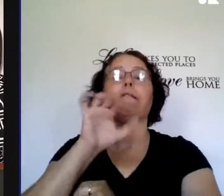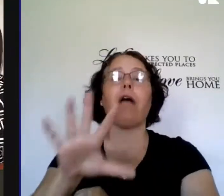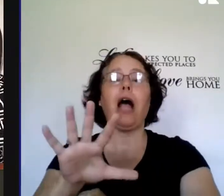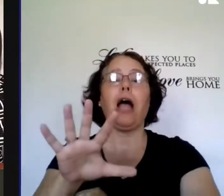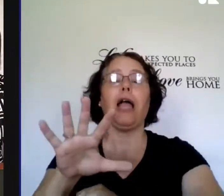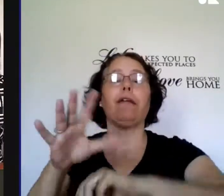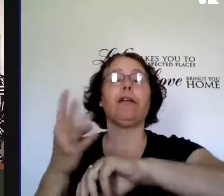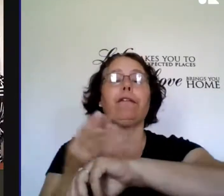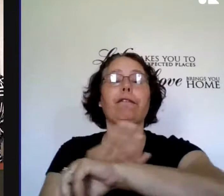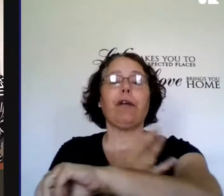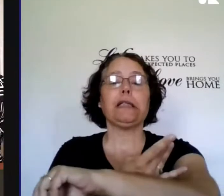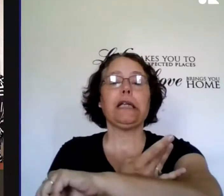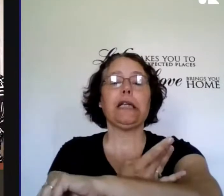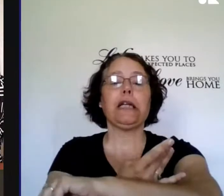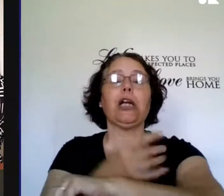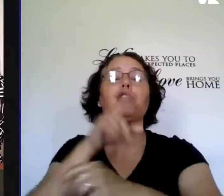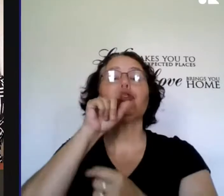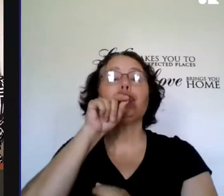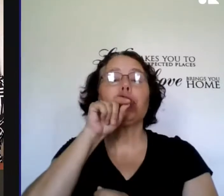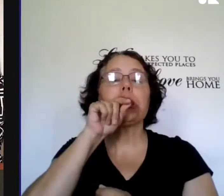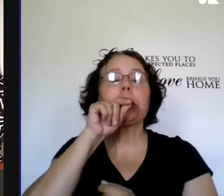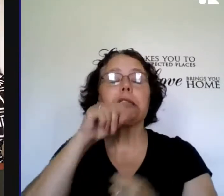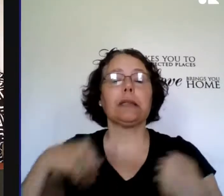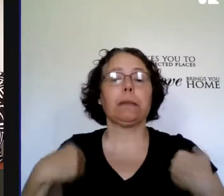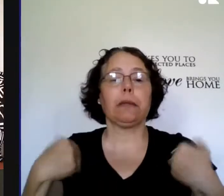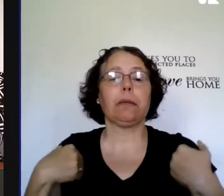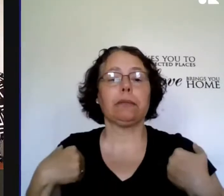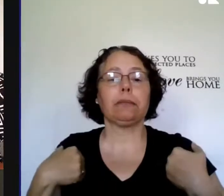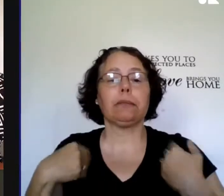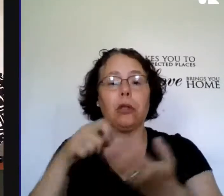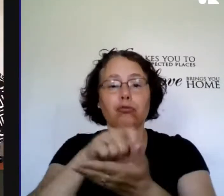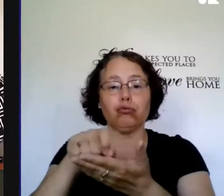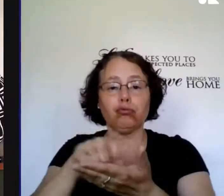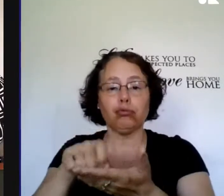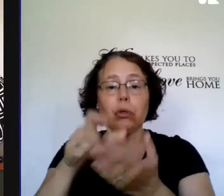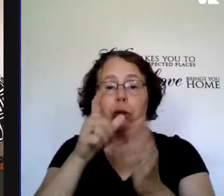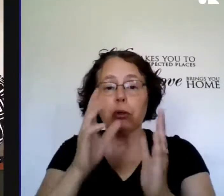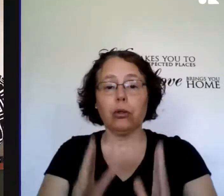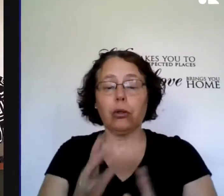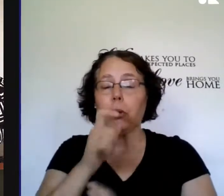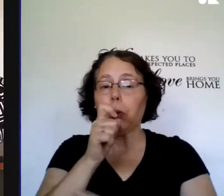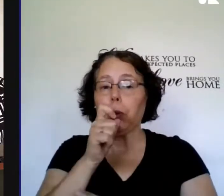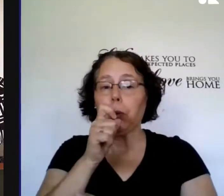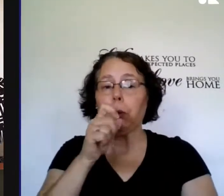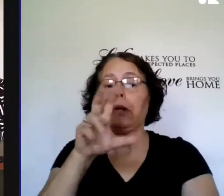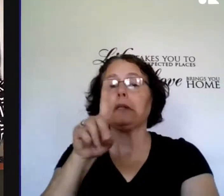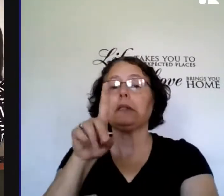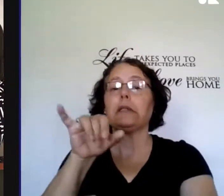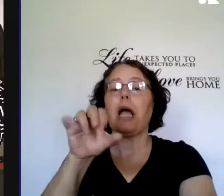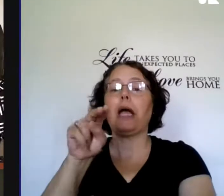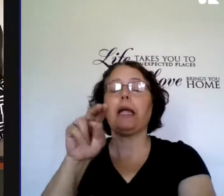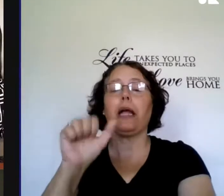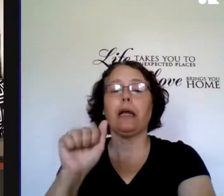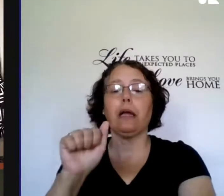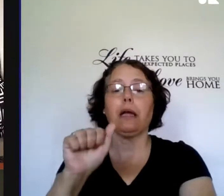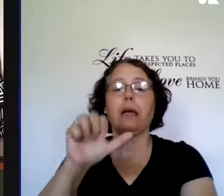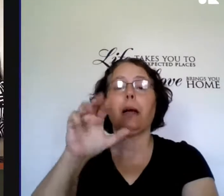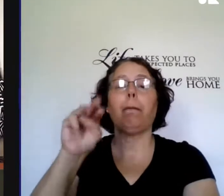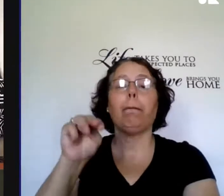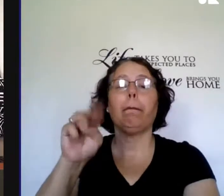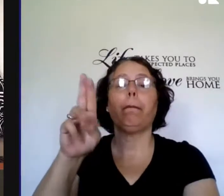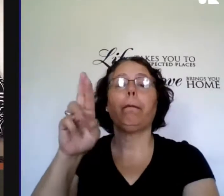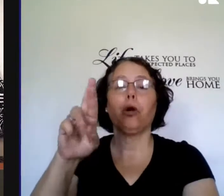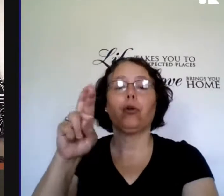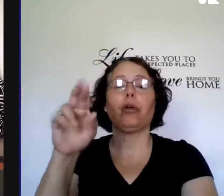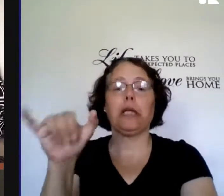written by Diana Murray, and this is read with permission by Macmillan.